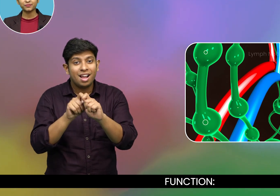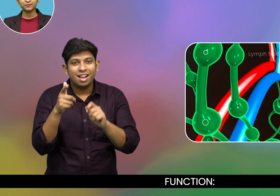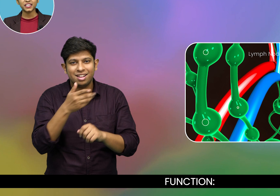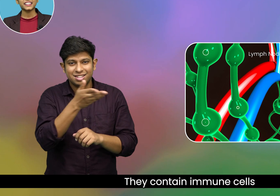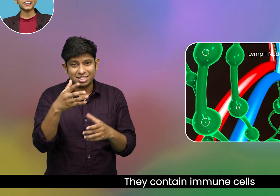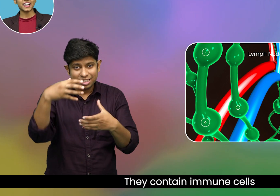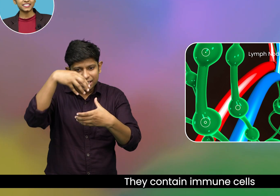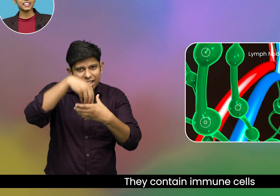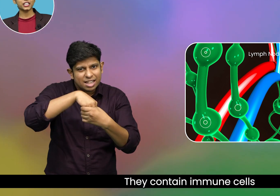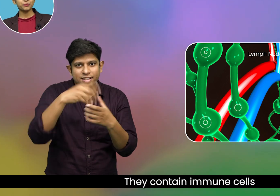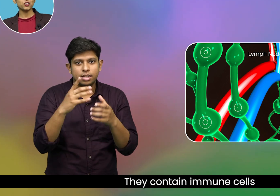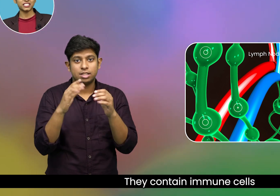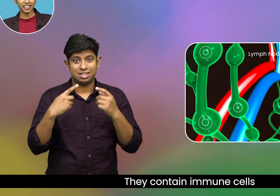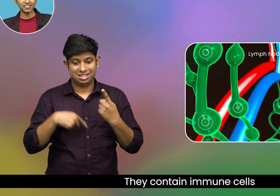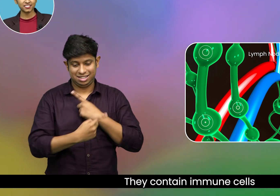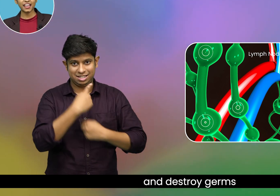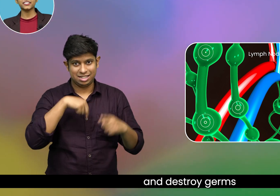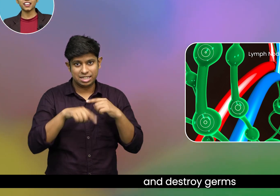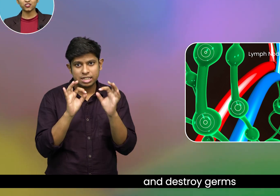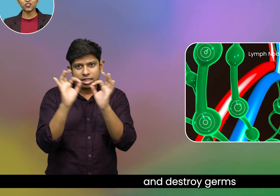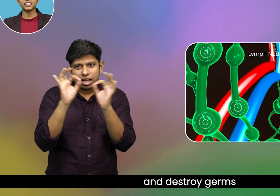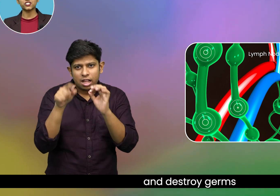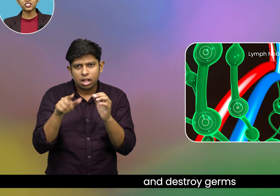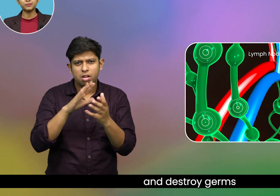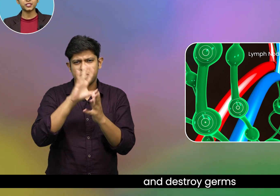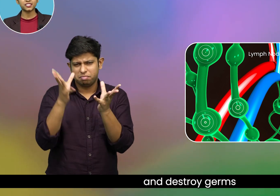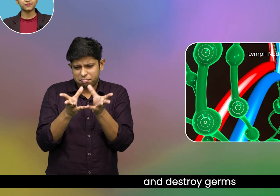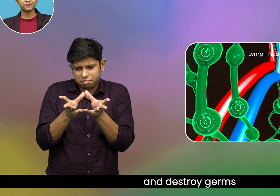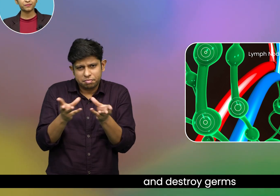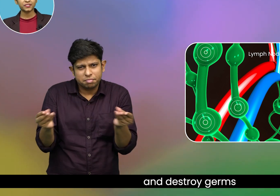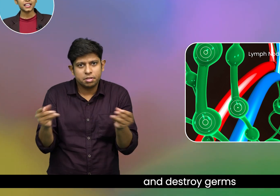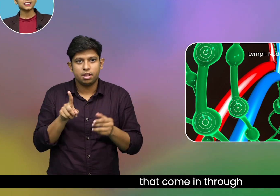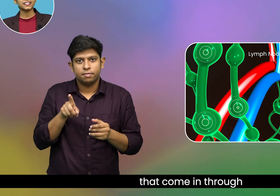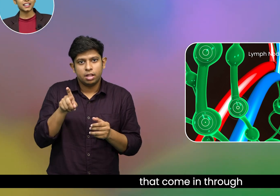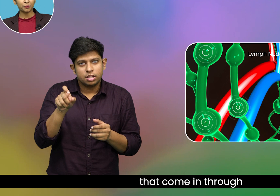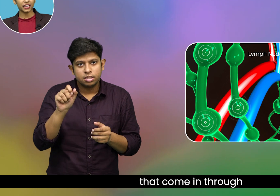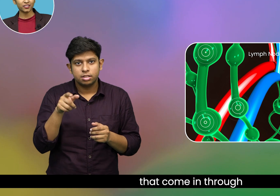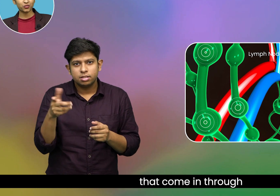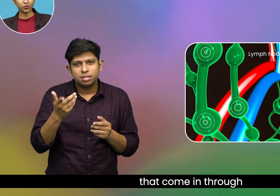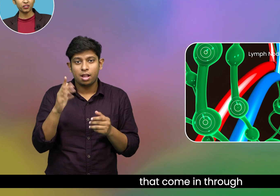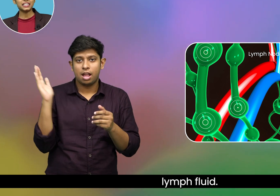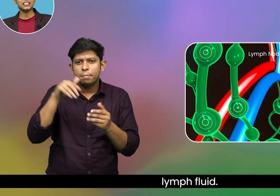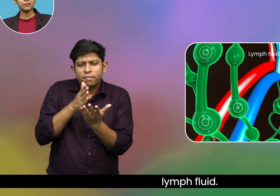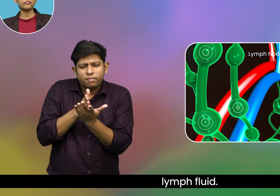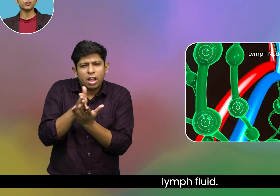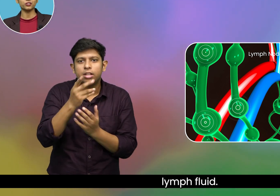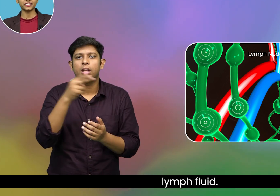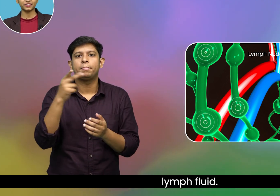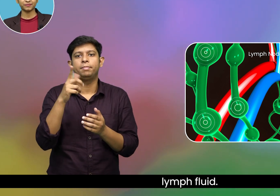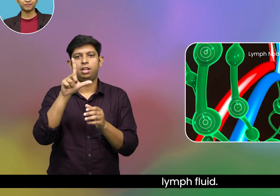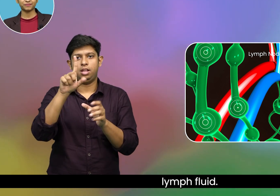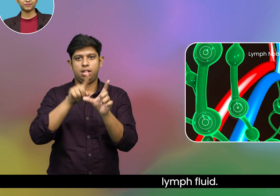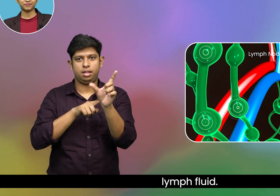Function. They contain immune cells and destroy germs that come in through lymph